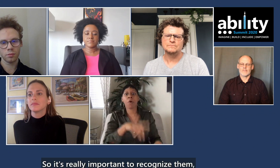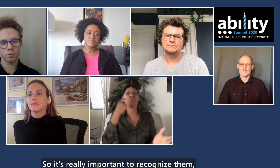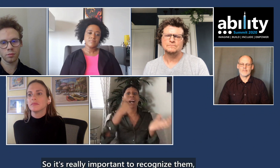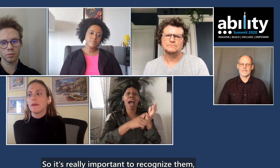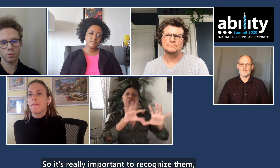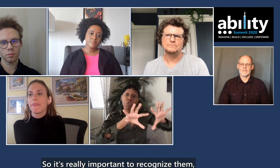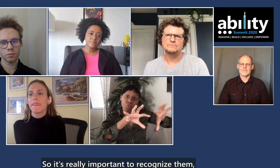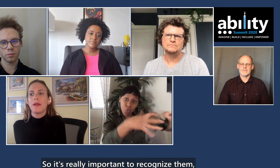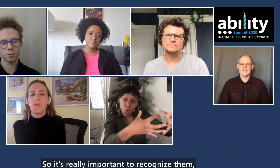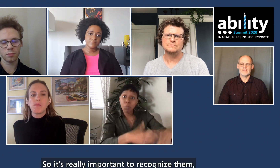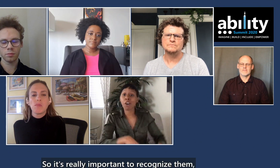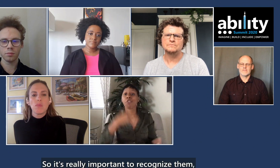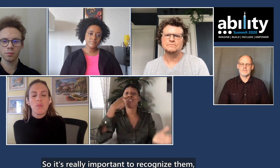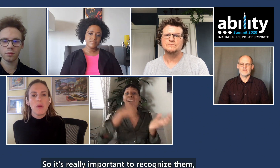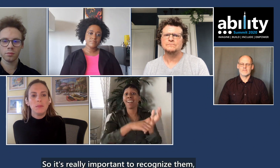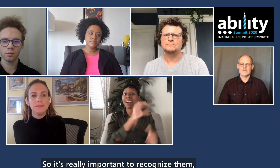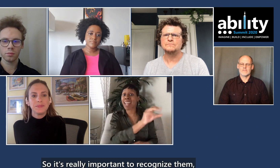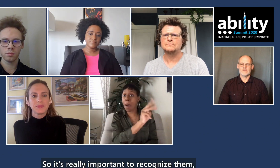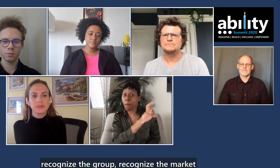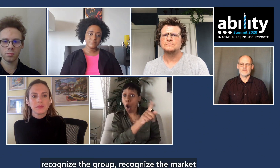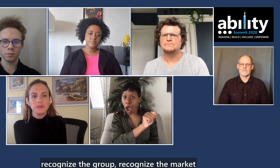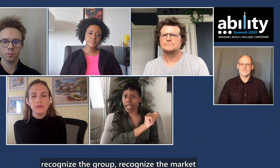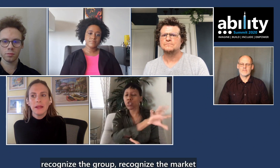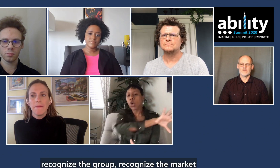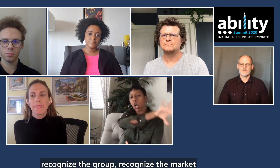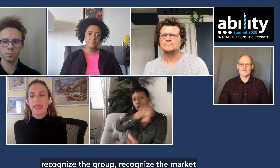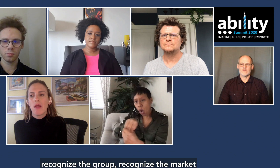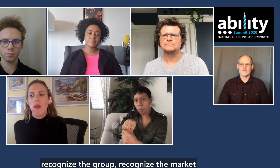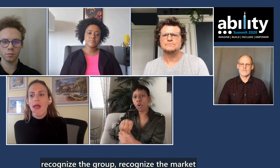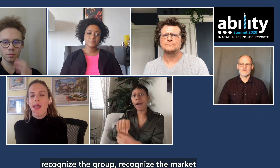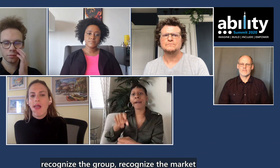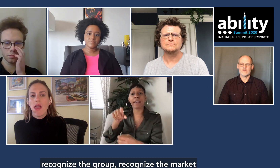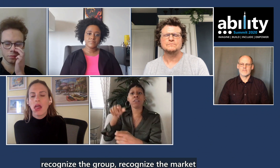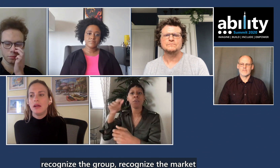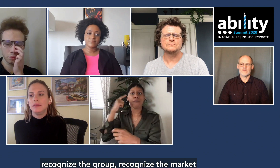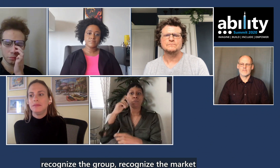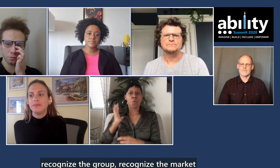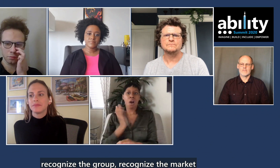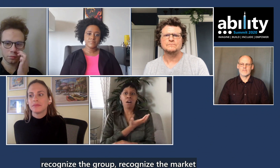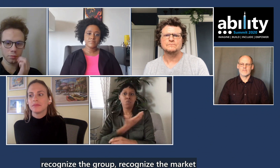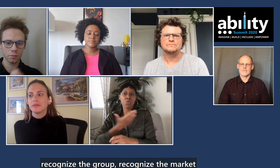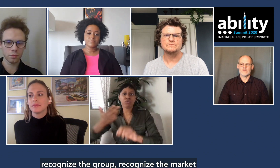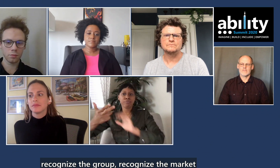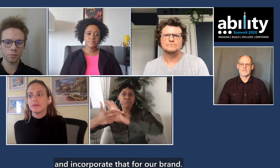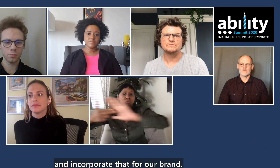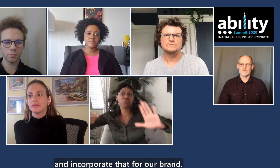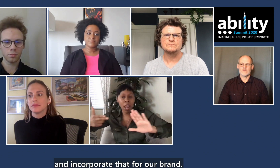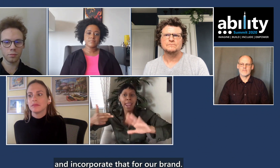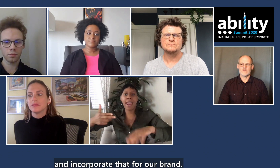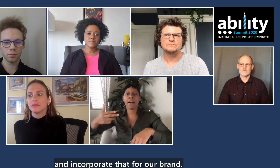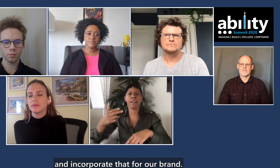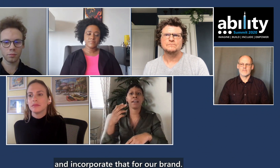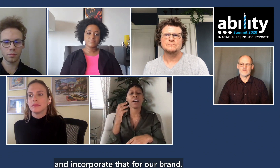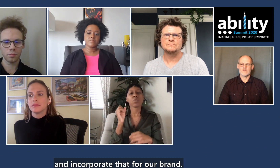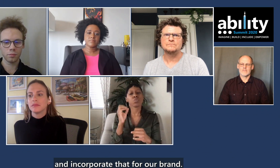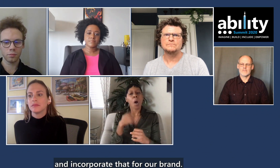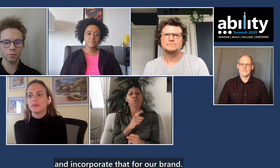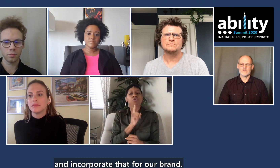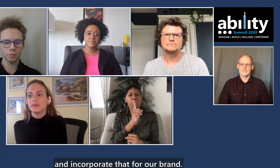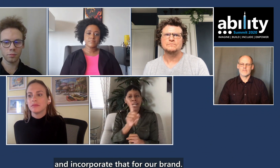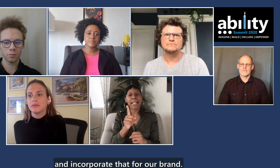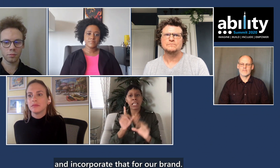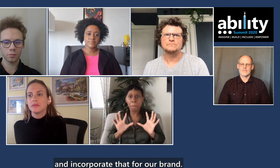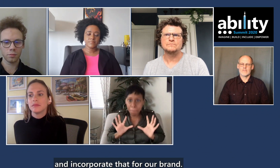recognize them, recognize the group, recognize the market, and incorporate that for our